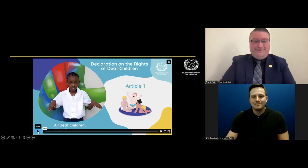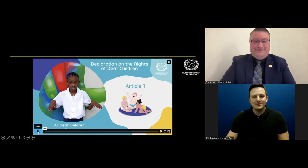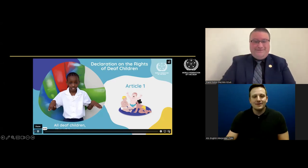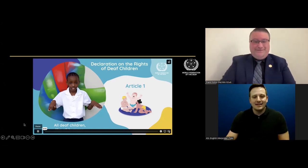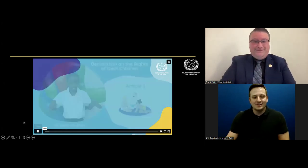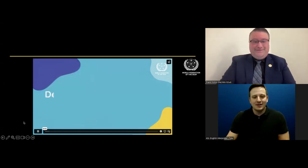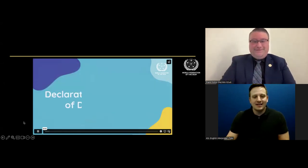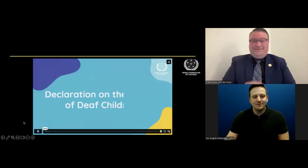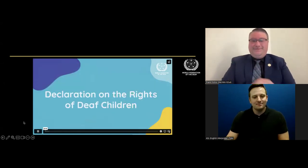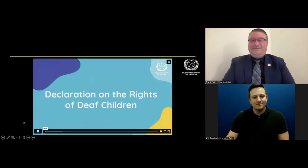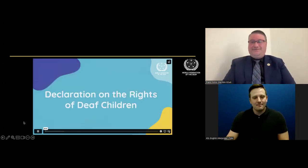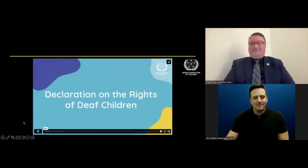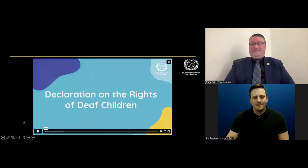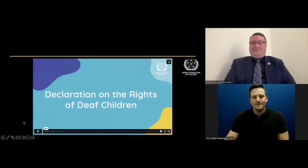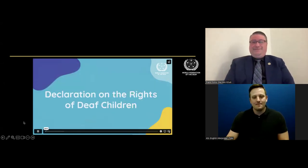So I'll get it started here.